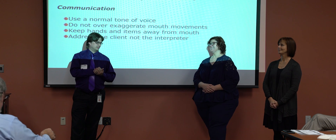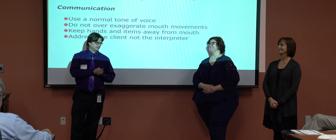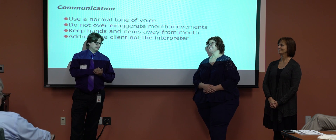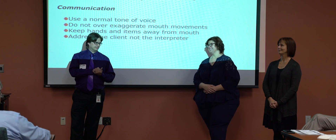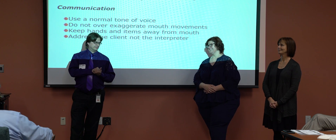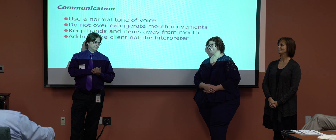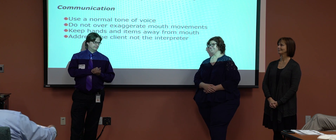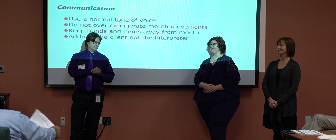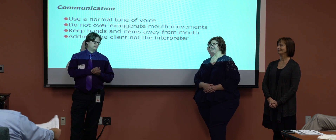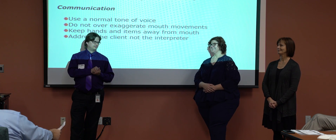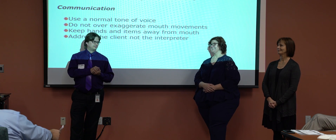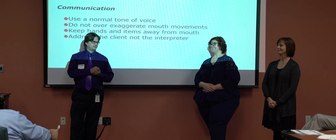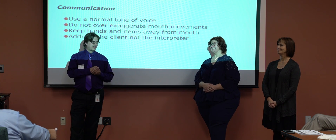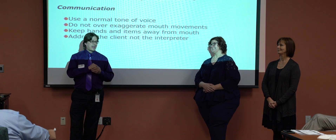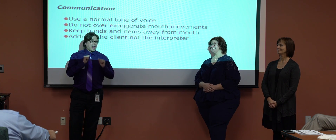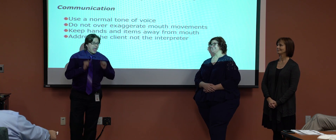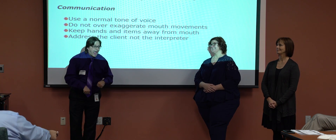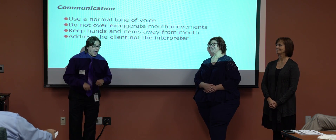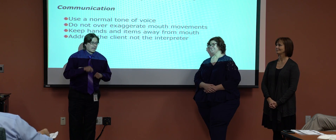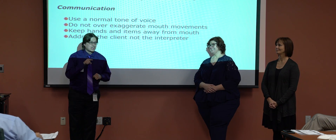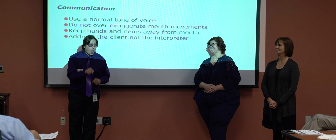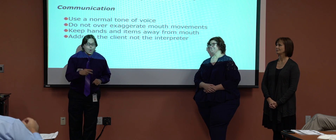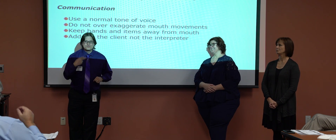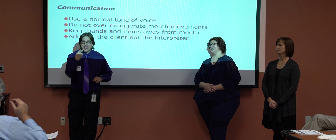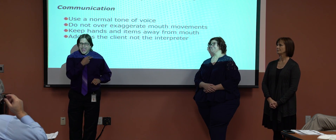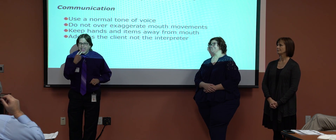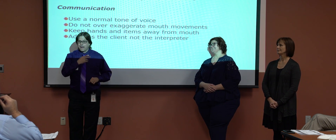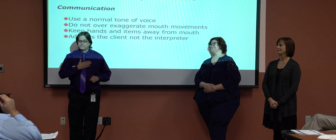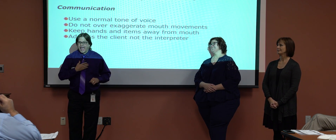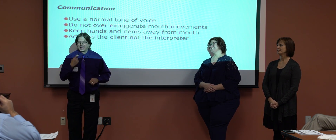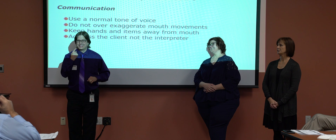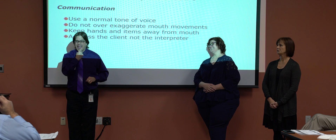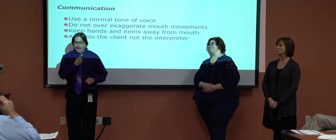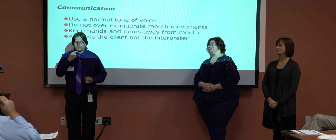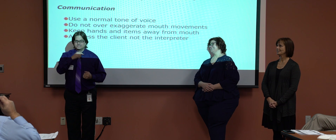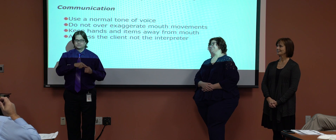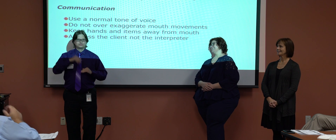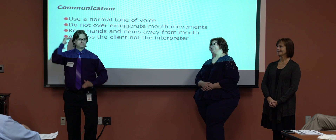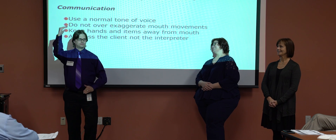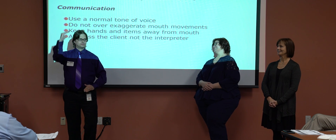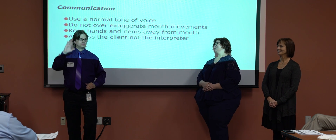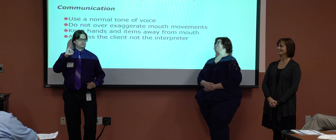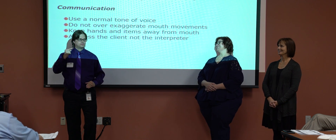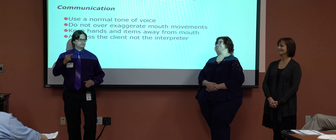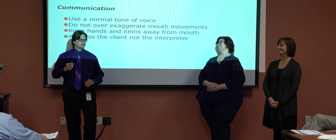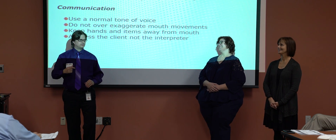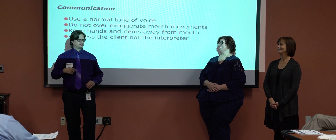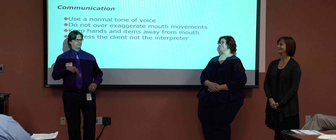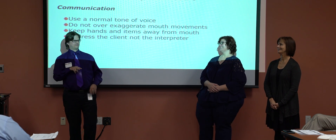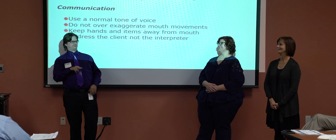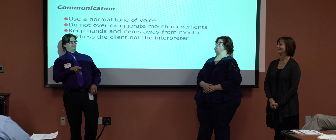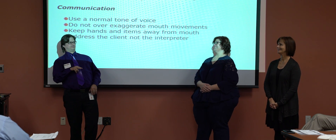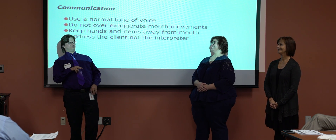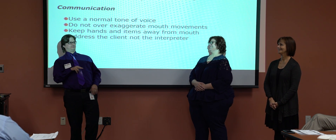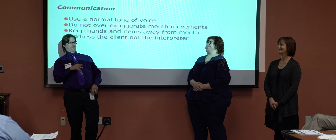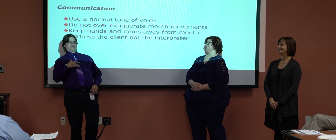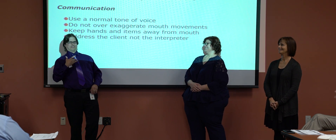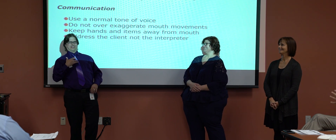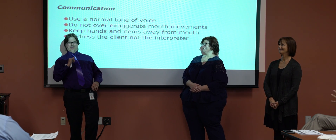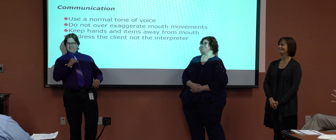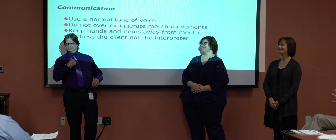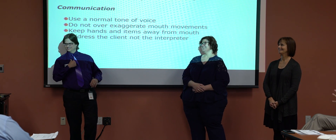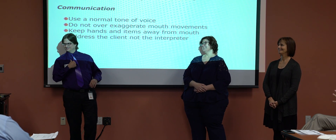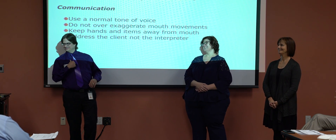over enunciate or over exaggerate your mouth movements. Can you read lip? No, that's